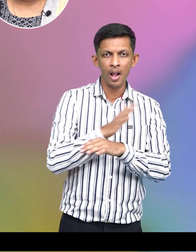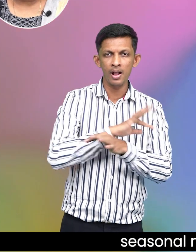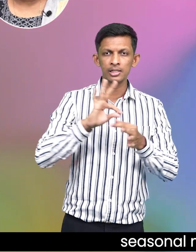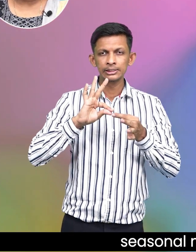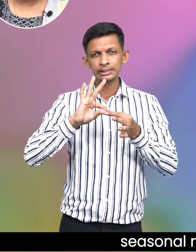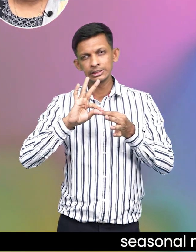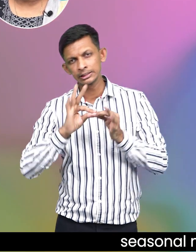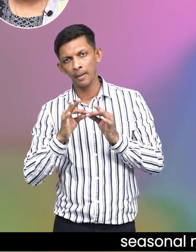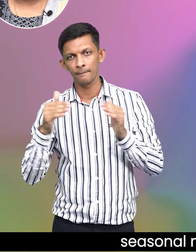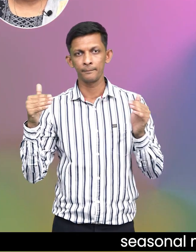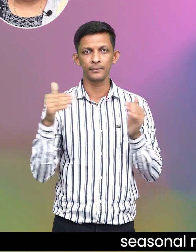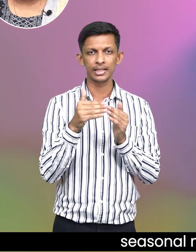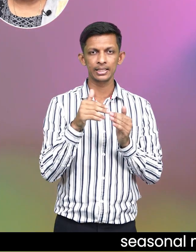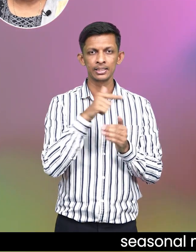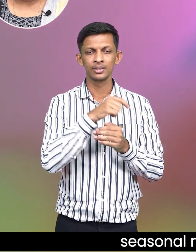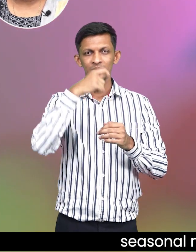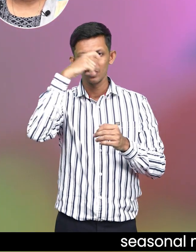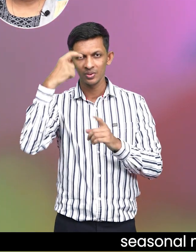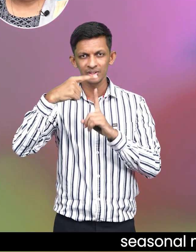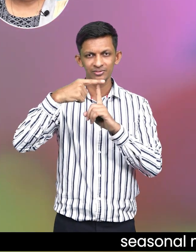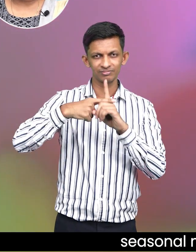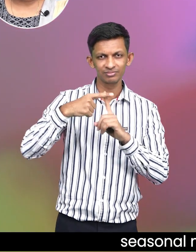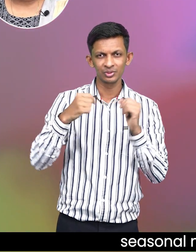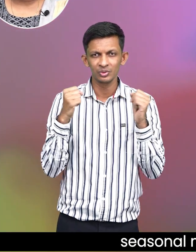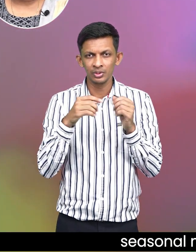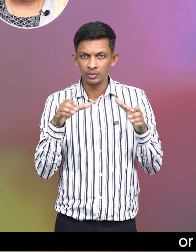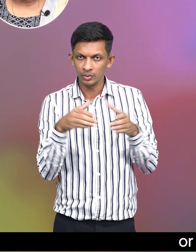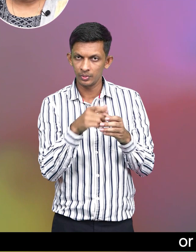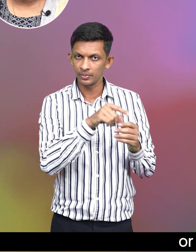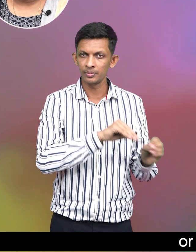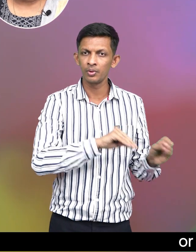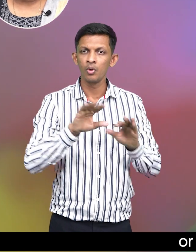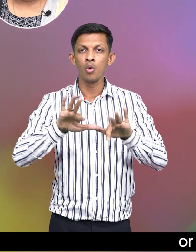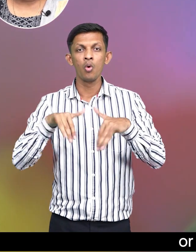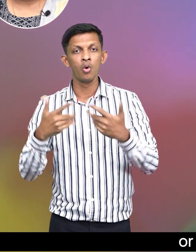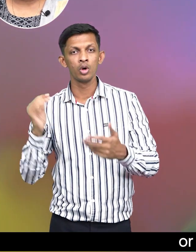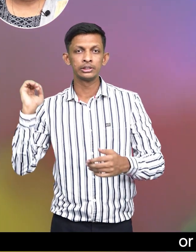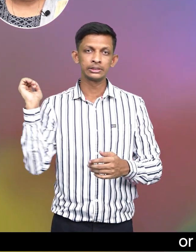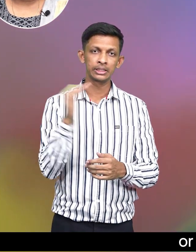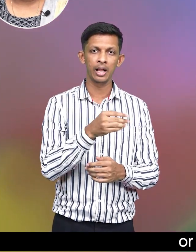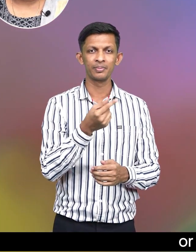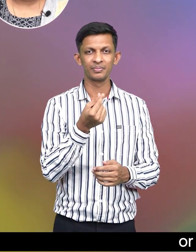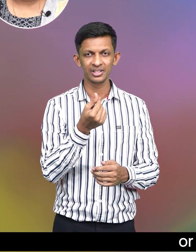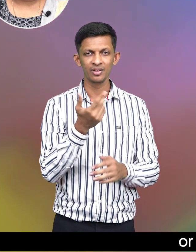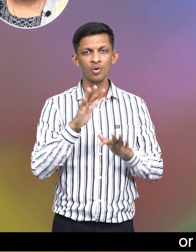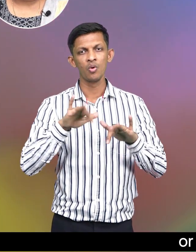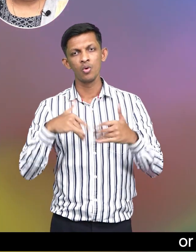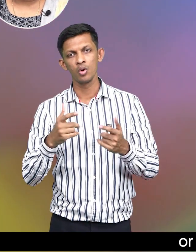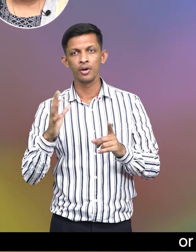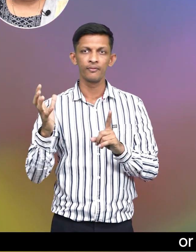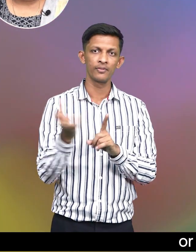Majority of the seasonal migrants either send money or bring back savings.